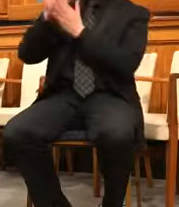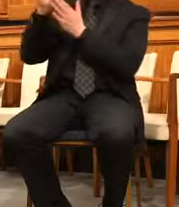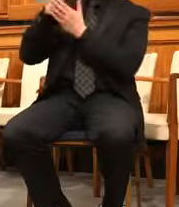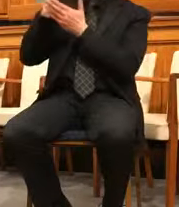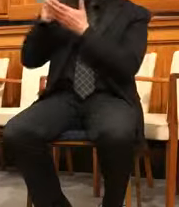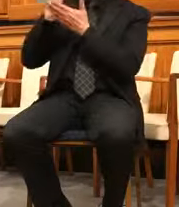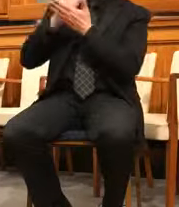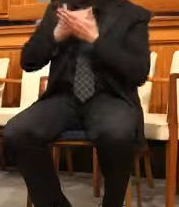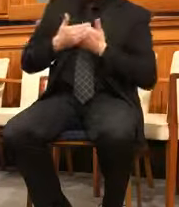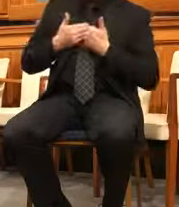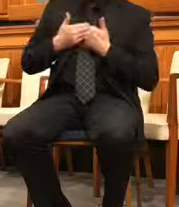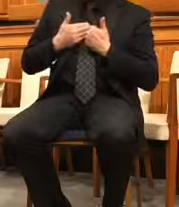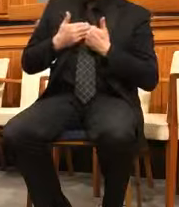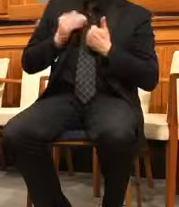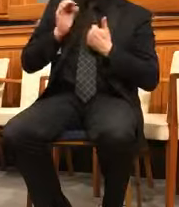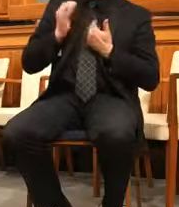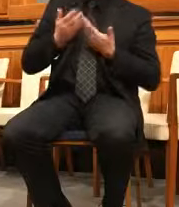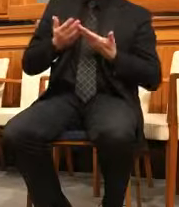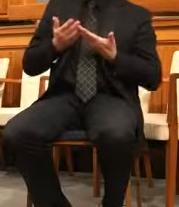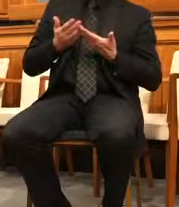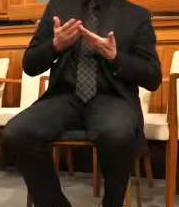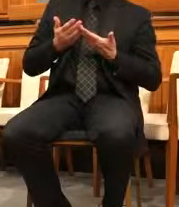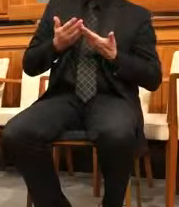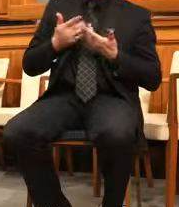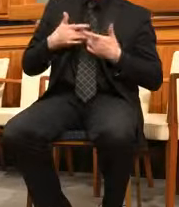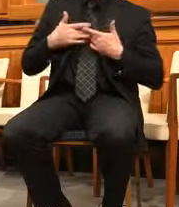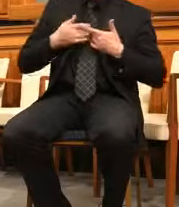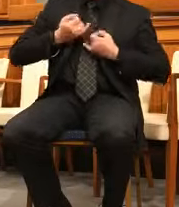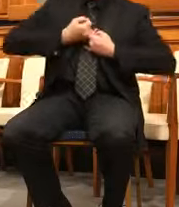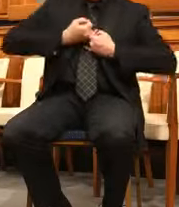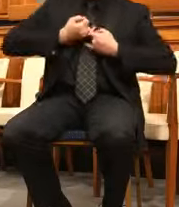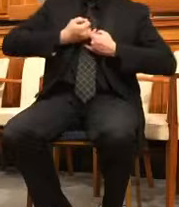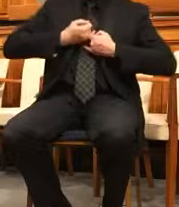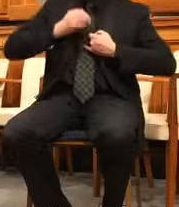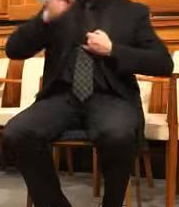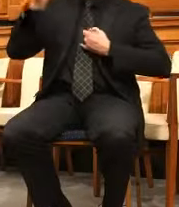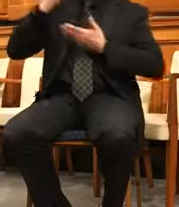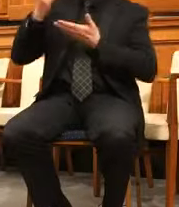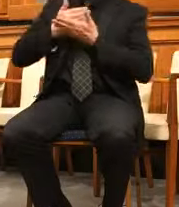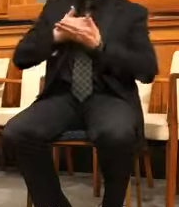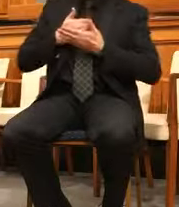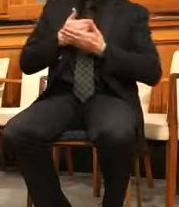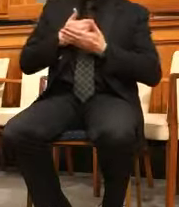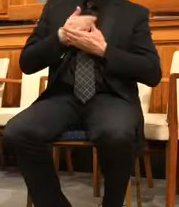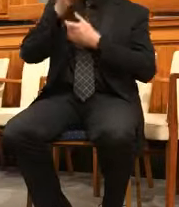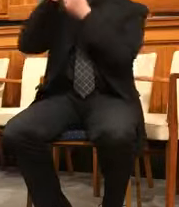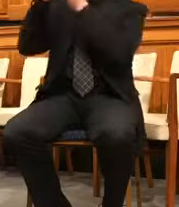way. I don't hunger and thirst for Him or live for Him. But I've assented. Isn't that enough?